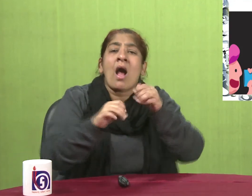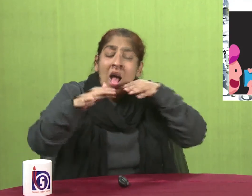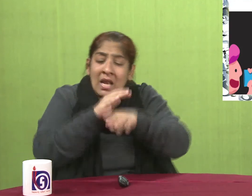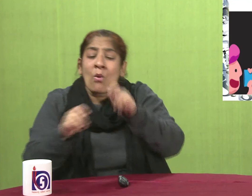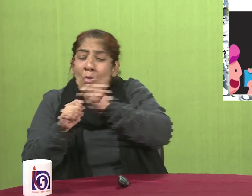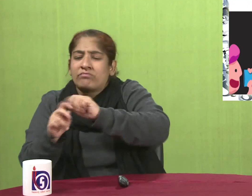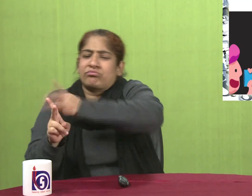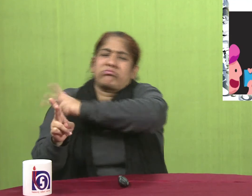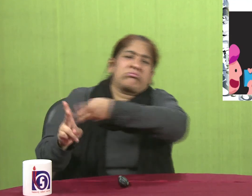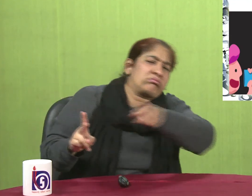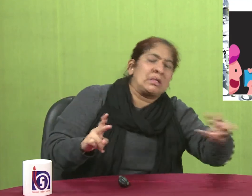to keep it professional